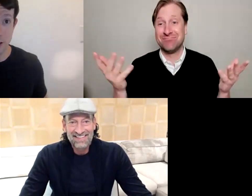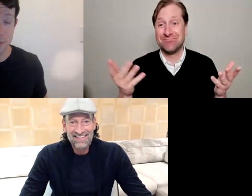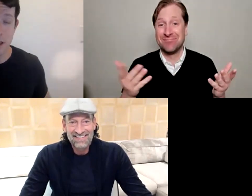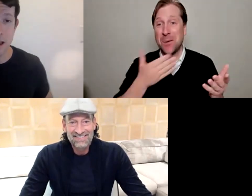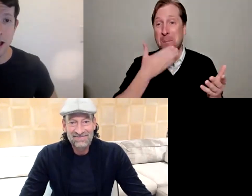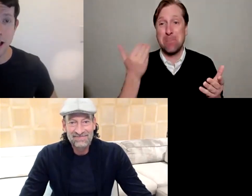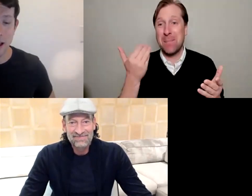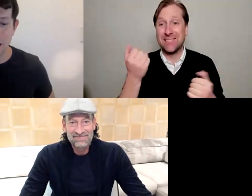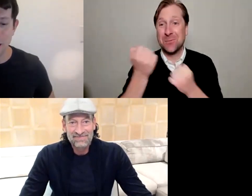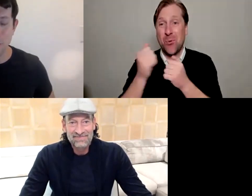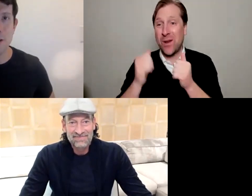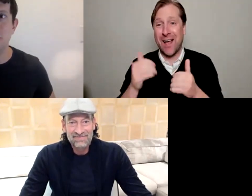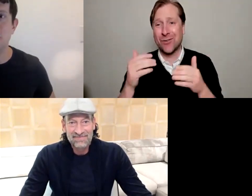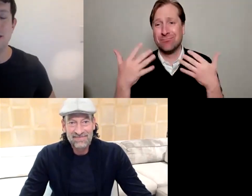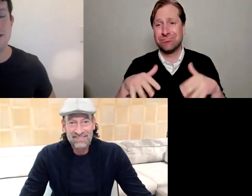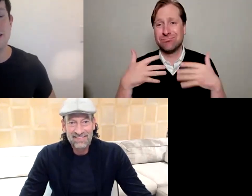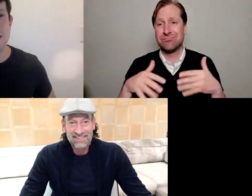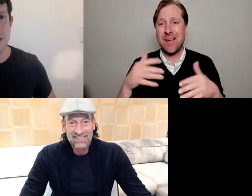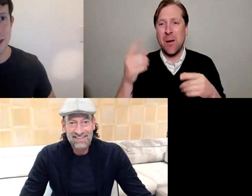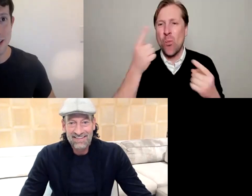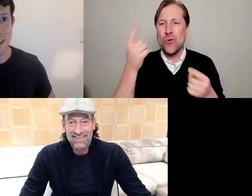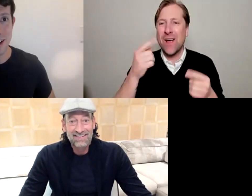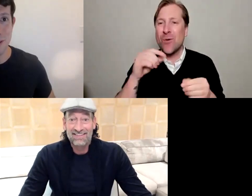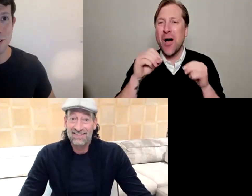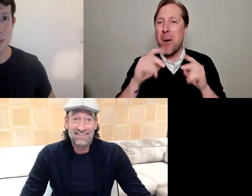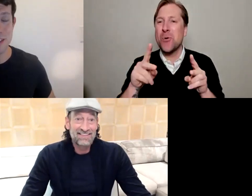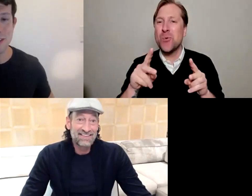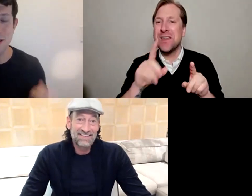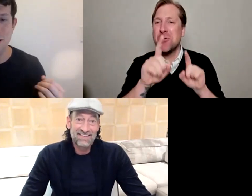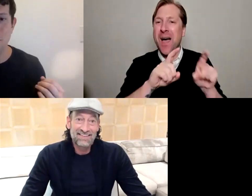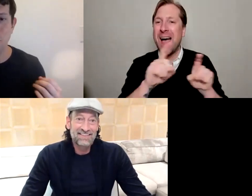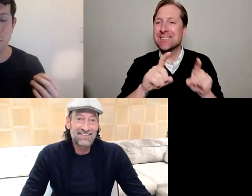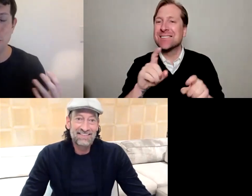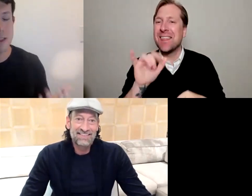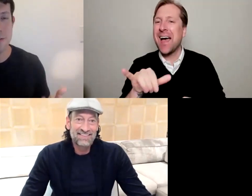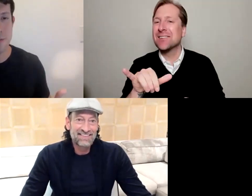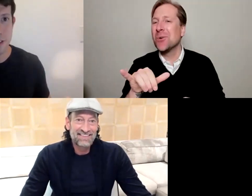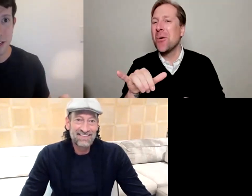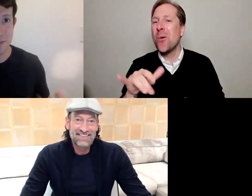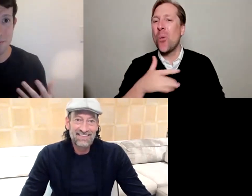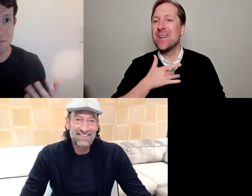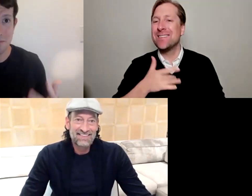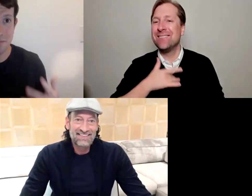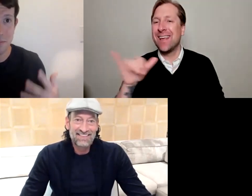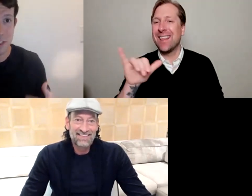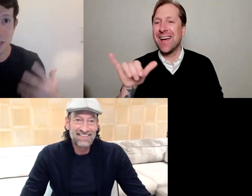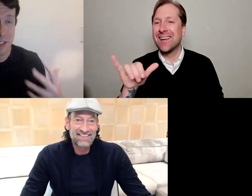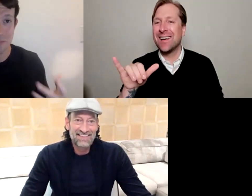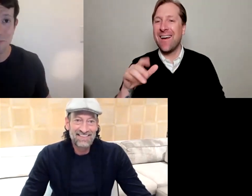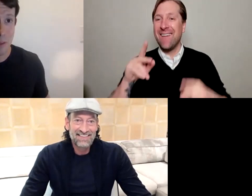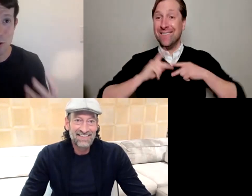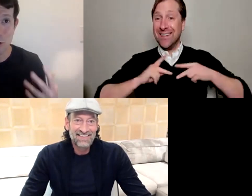Best Actor. I'm wondering, because I don't get the chance to ask a lot of people this, what does it feel like